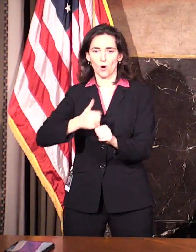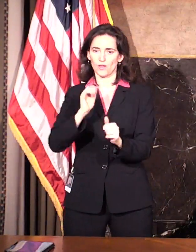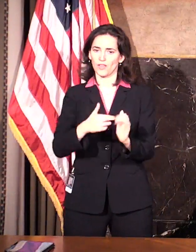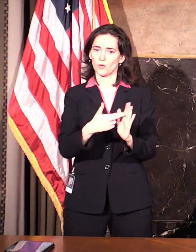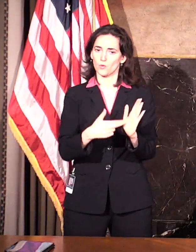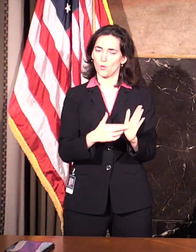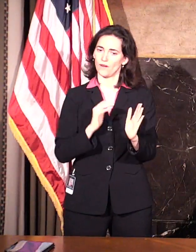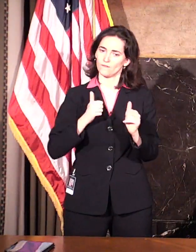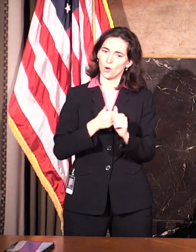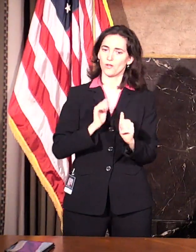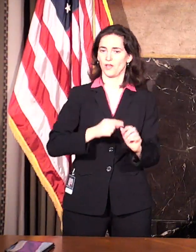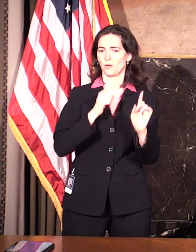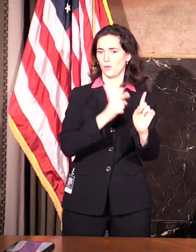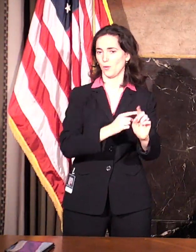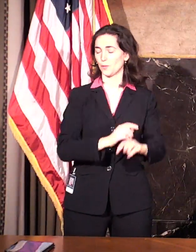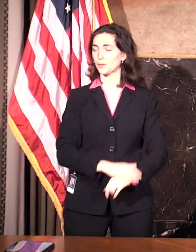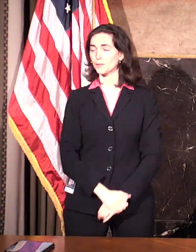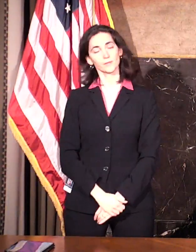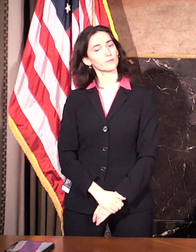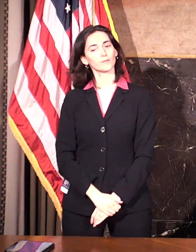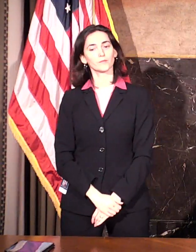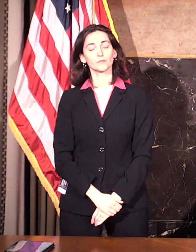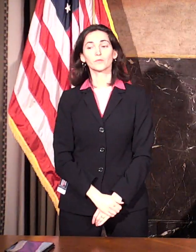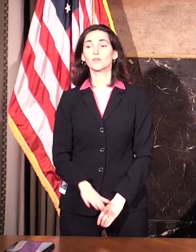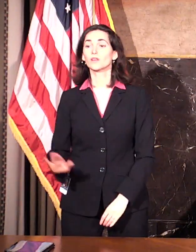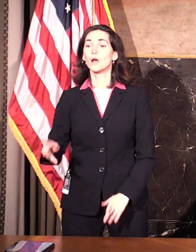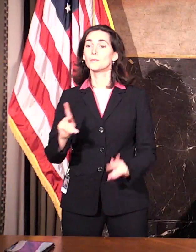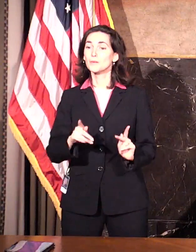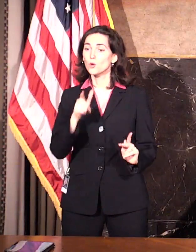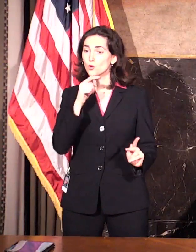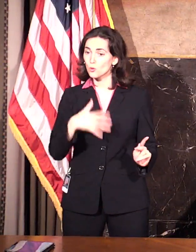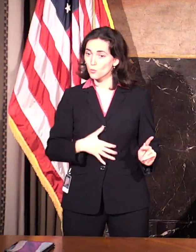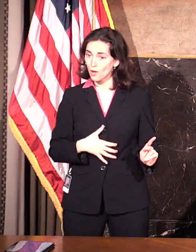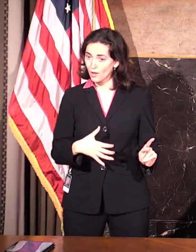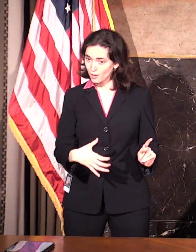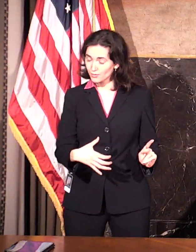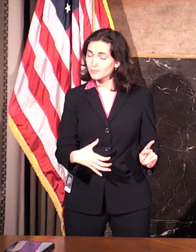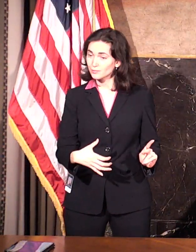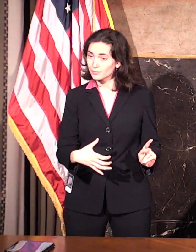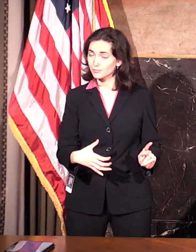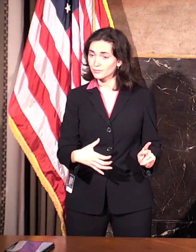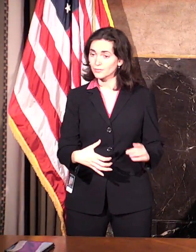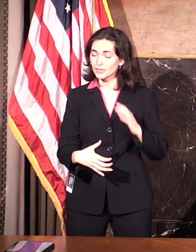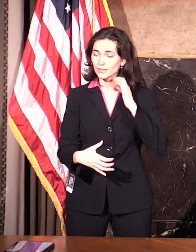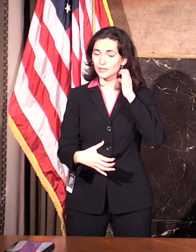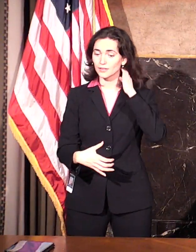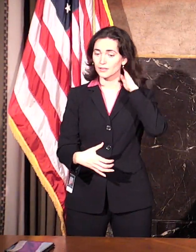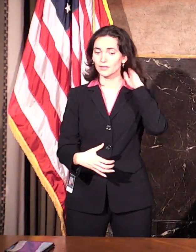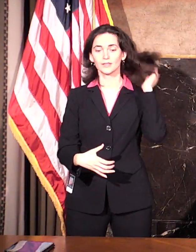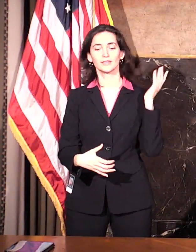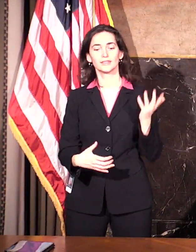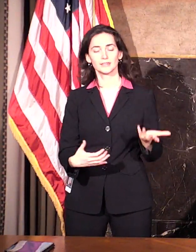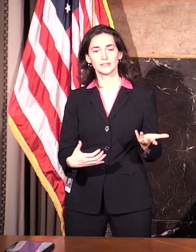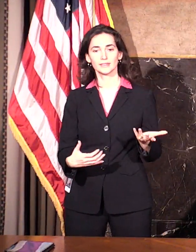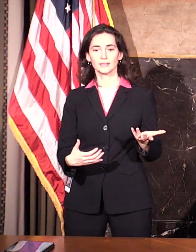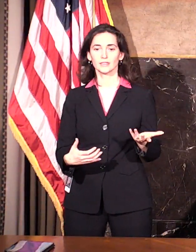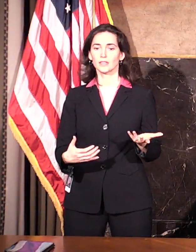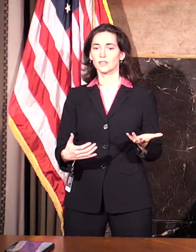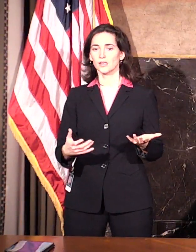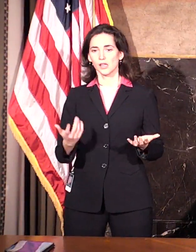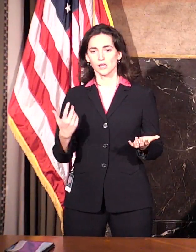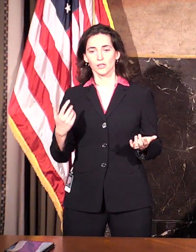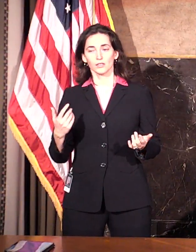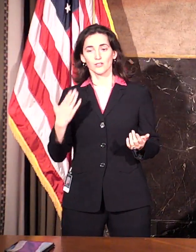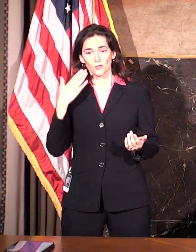And with respect to individuals who are pregnant, as you all know, we've had challenges around maternal mortality